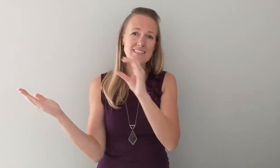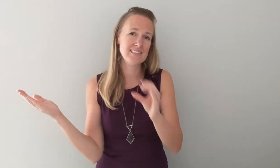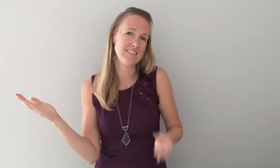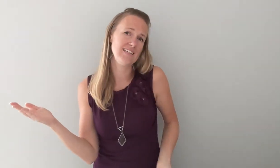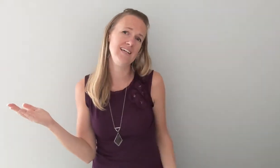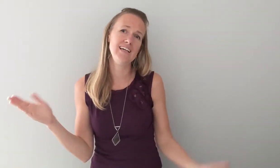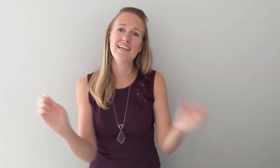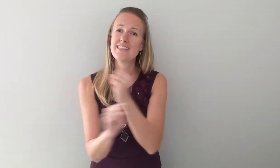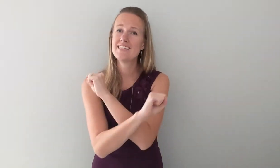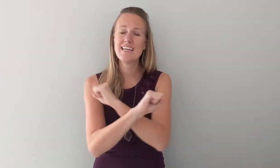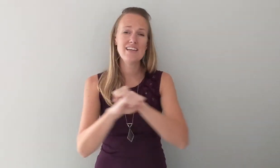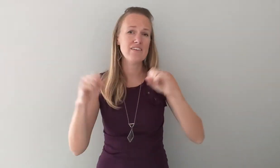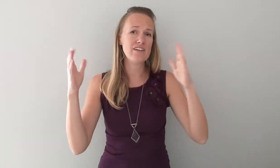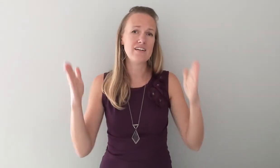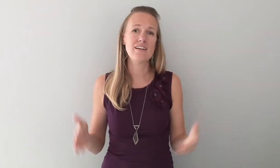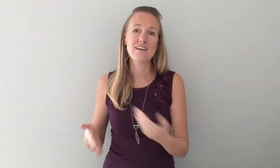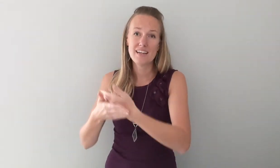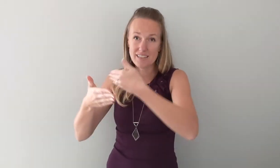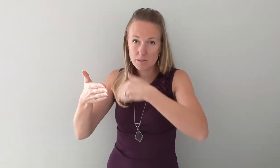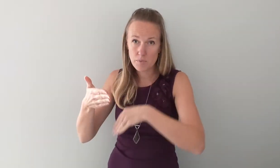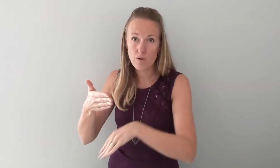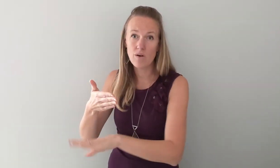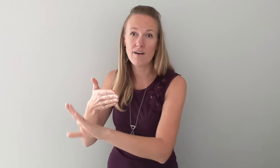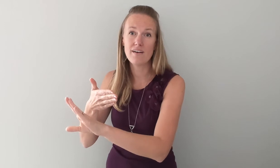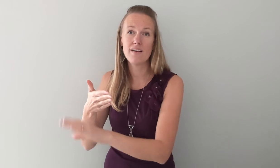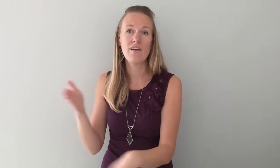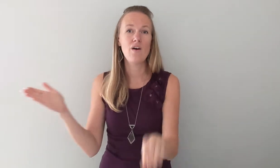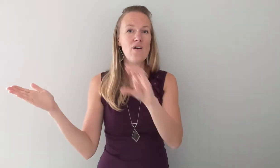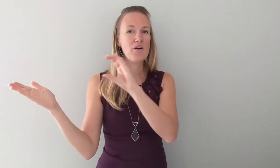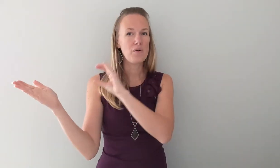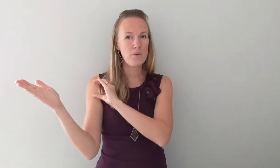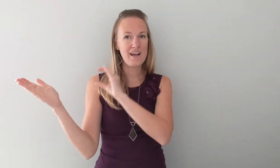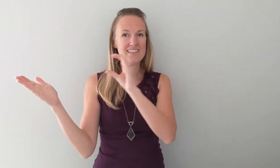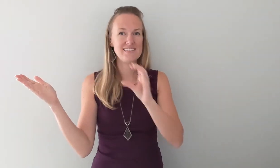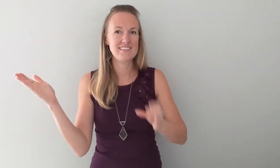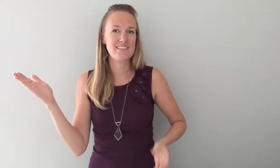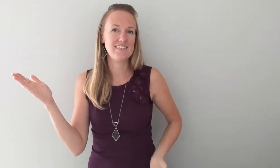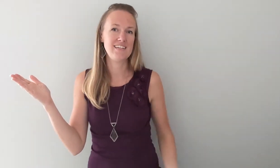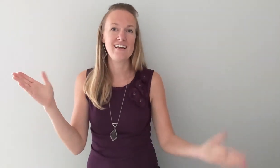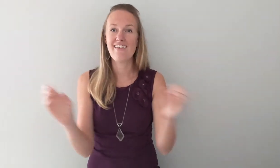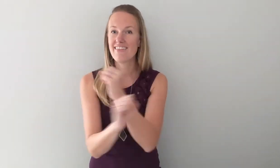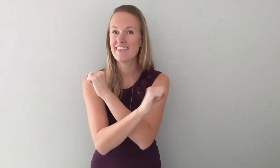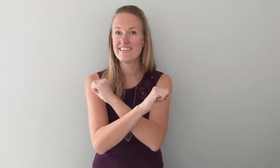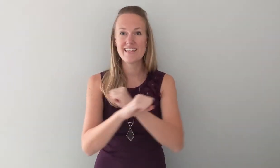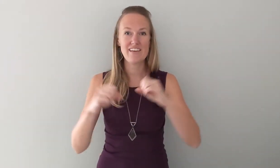Christ the Savior is born. Christ the